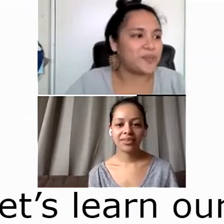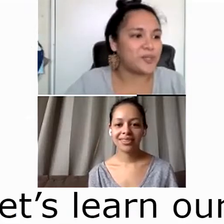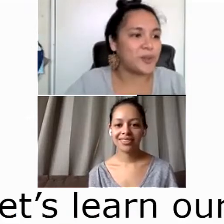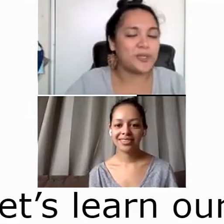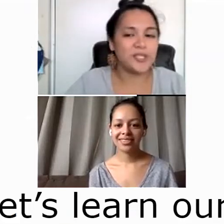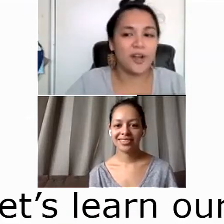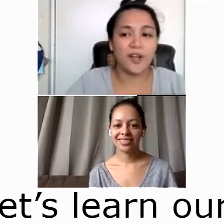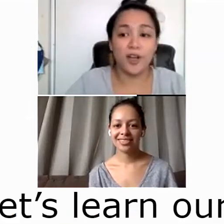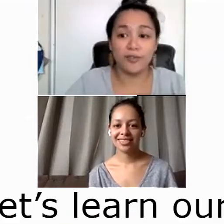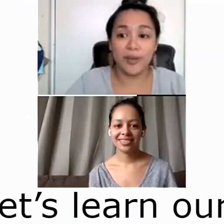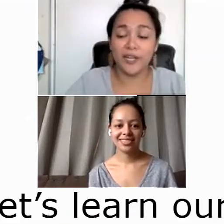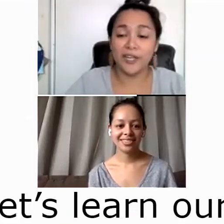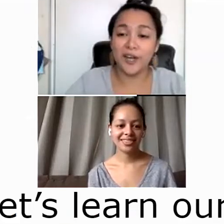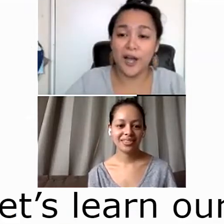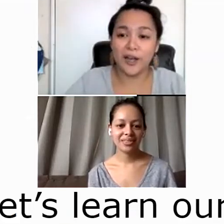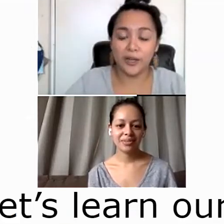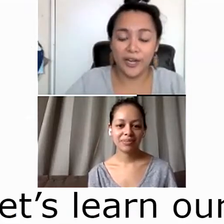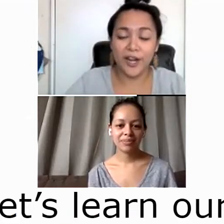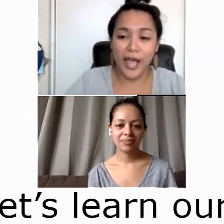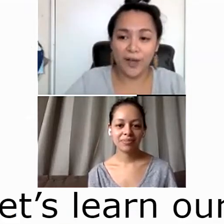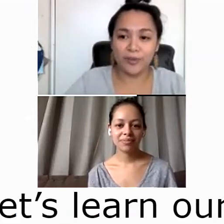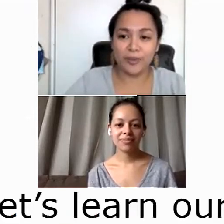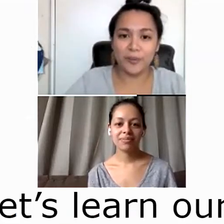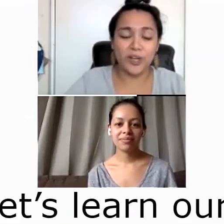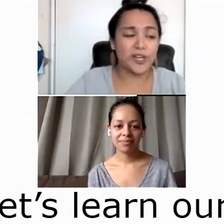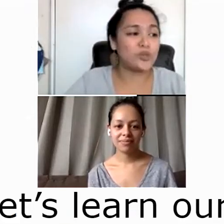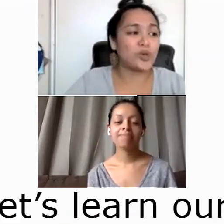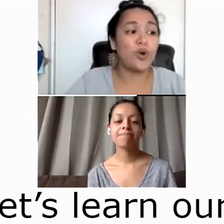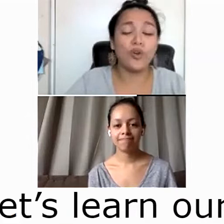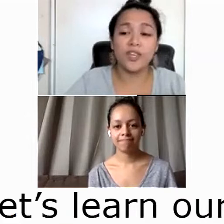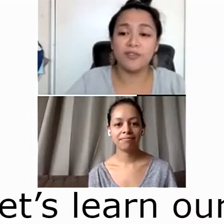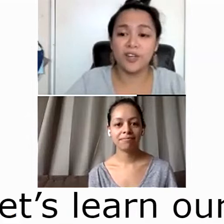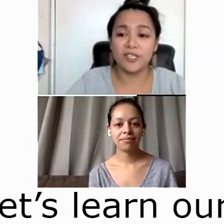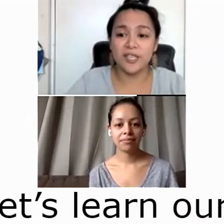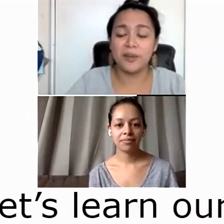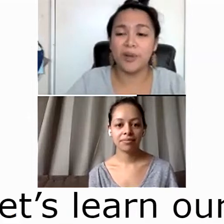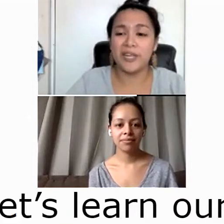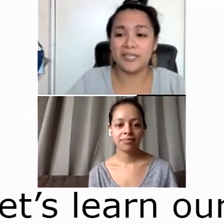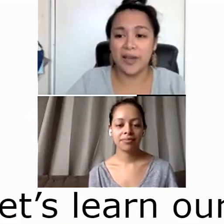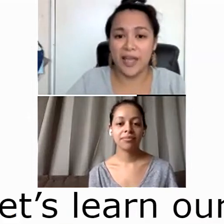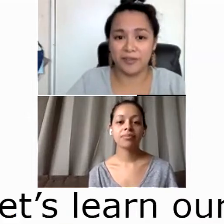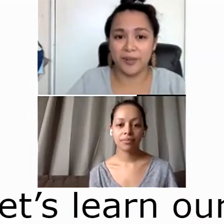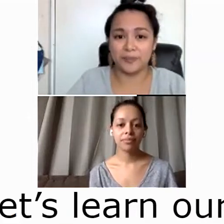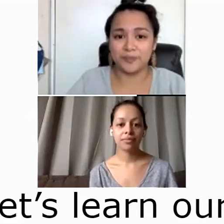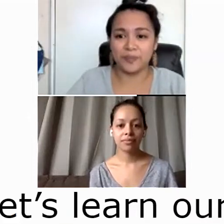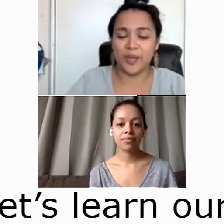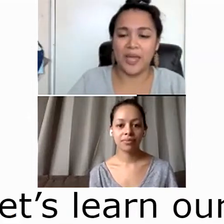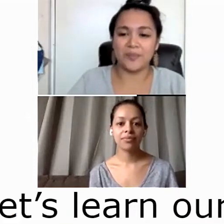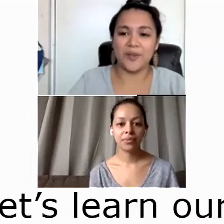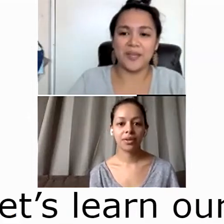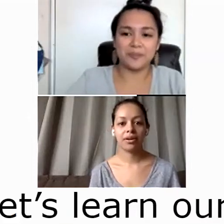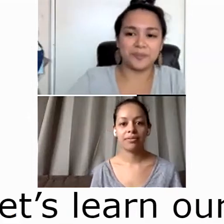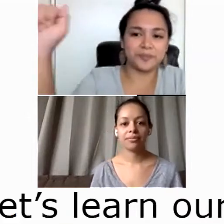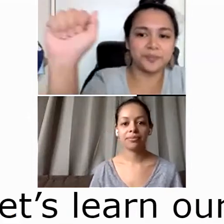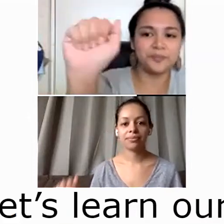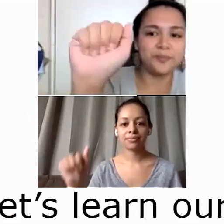Okay, so we'll start off by learning our alphabet. We're going to do the whole thing first and then break it down after. Okay, you